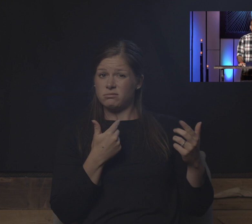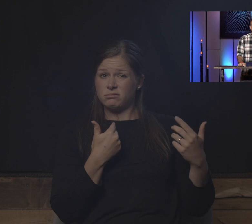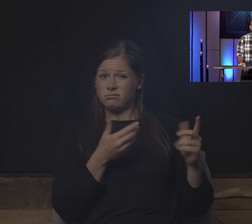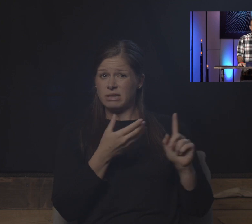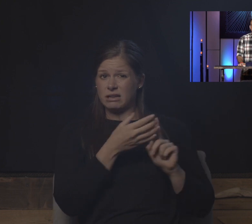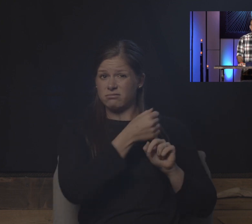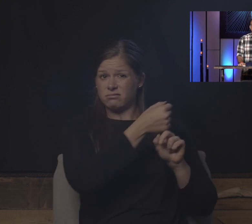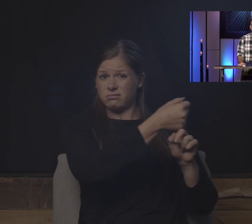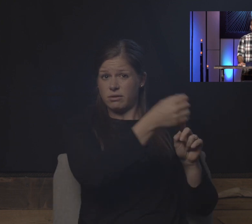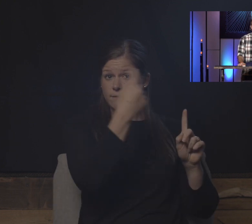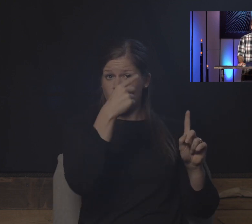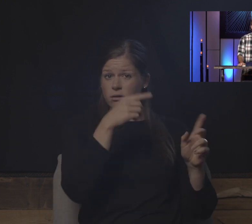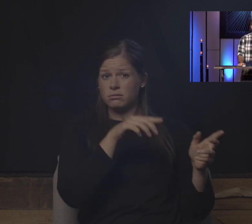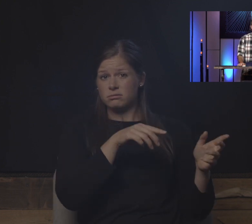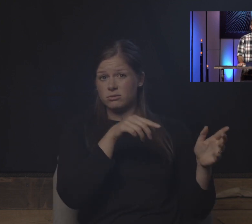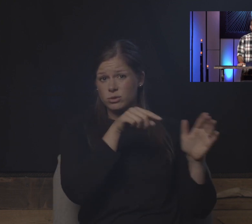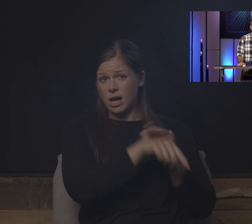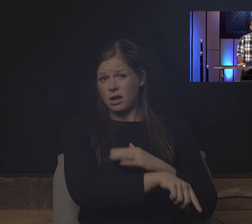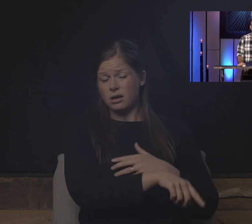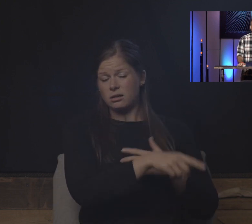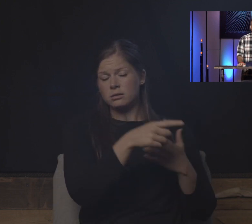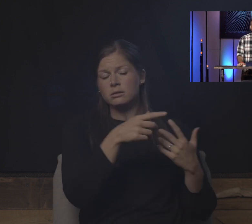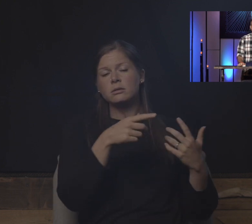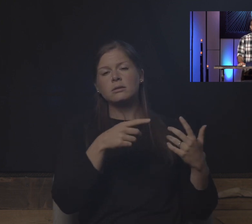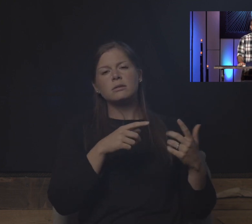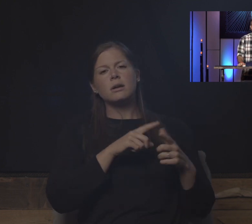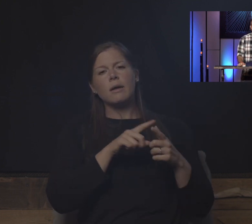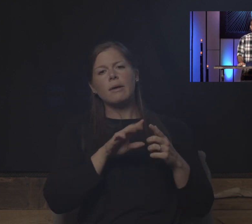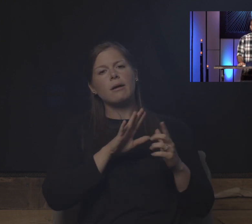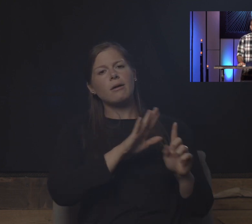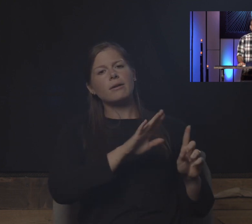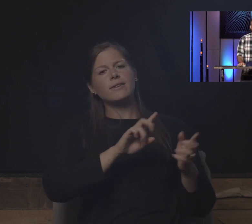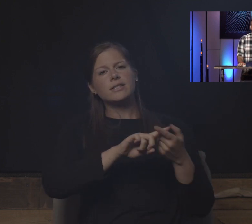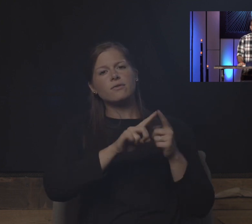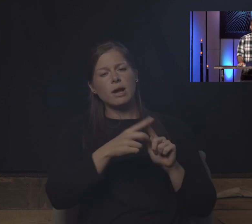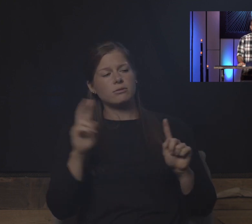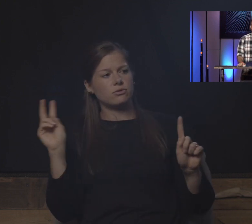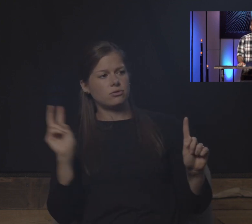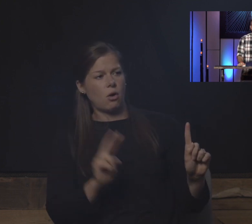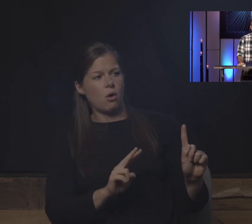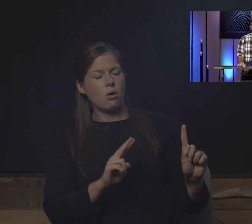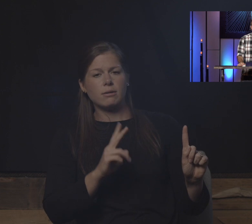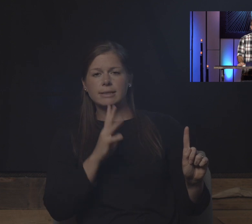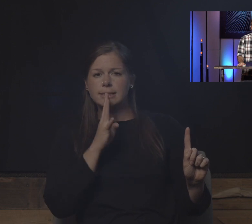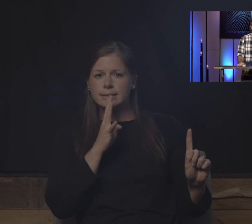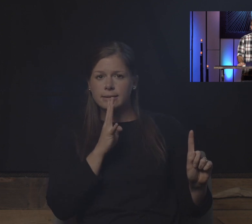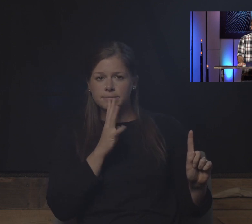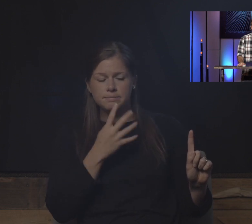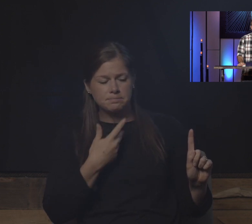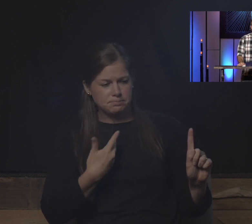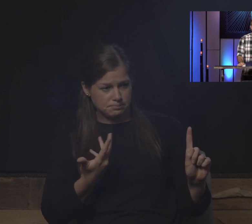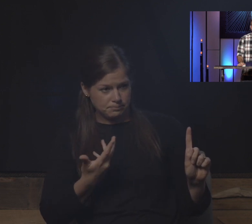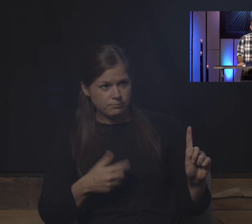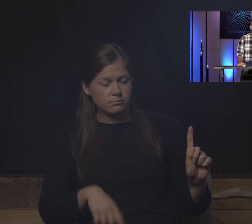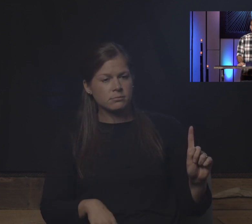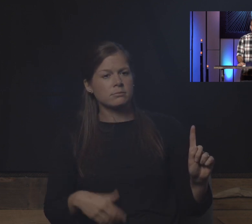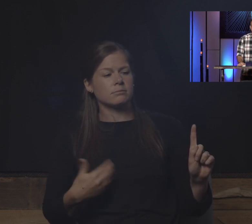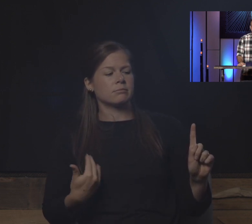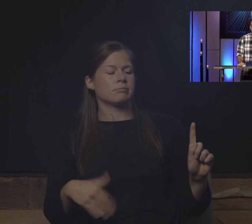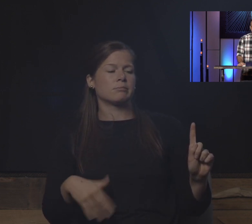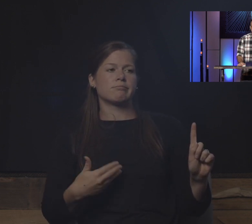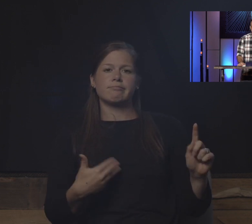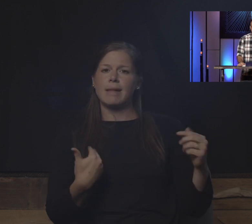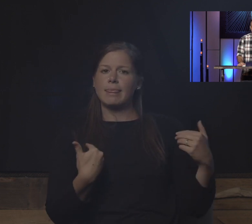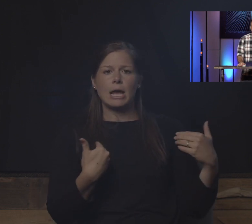So that anti-Christian activist on television, "There, but for the grace of God, goes Jon